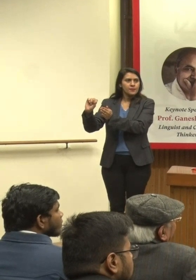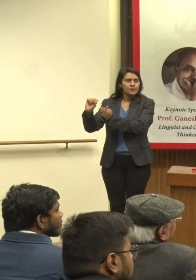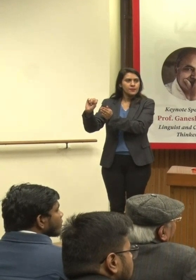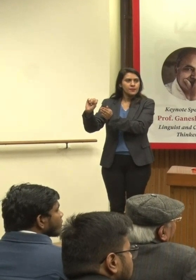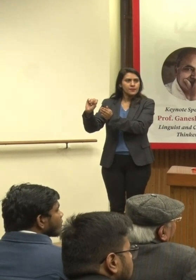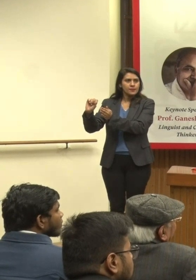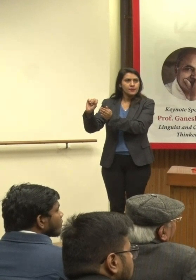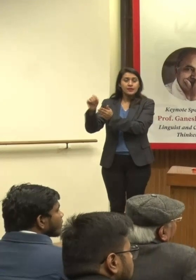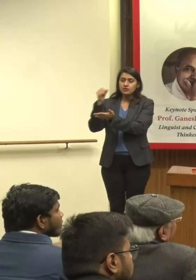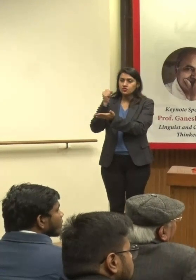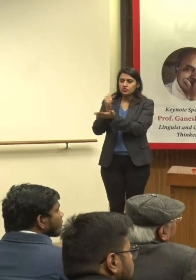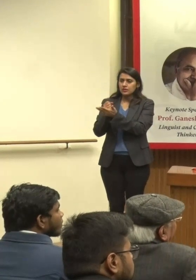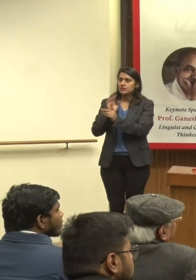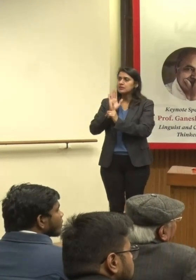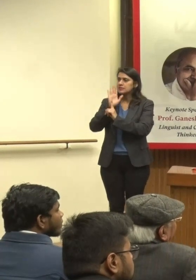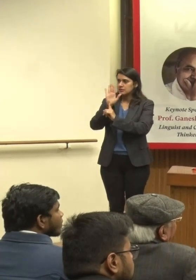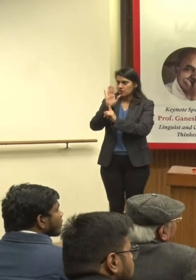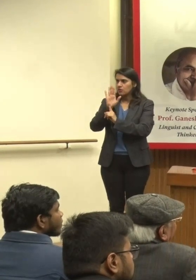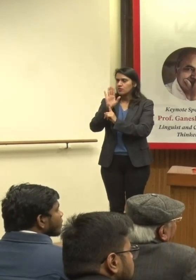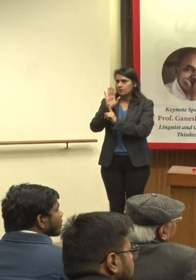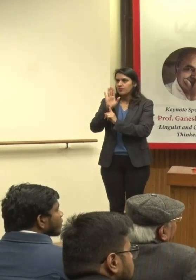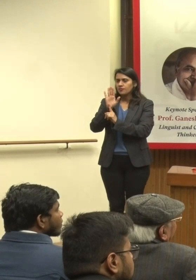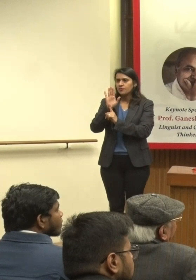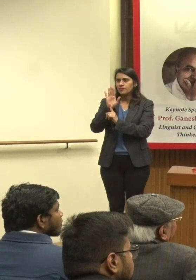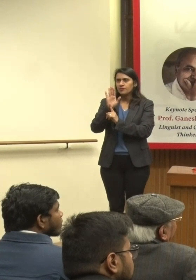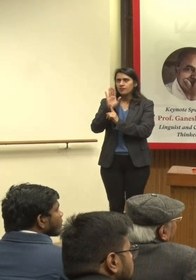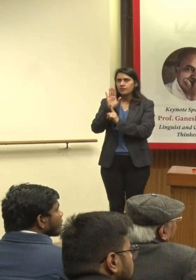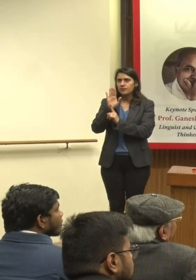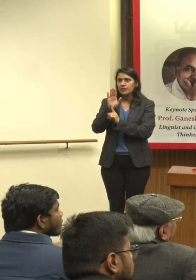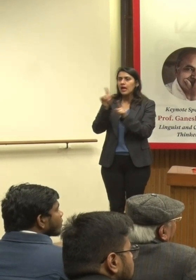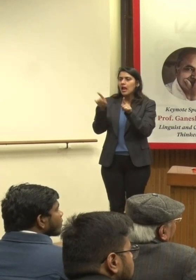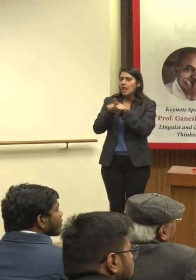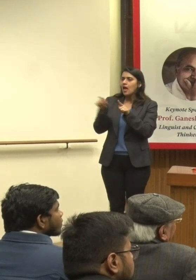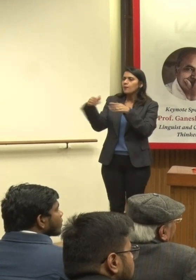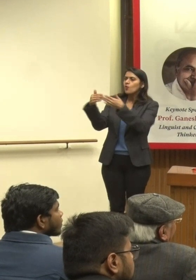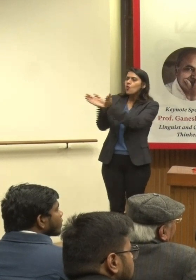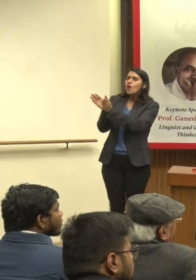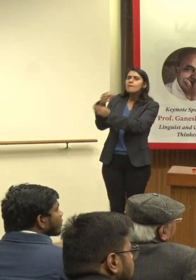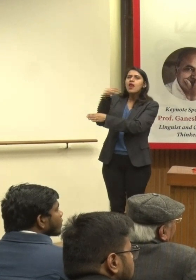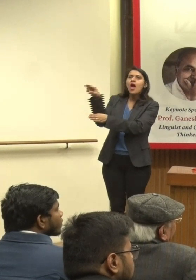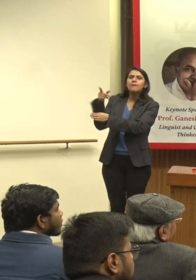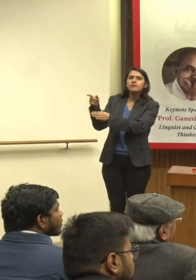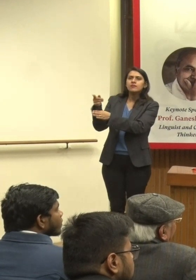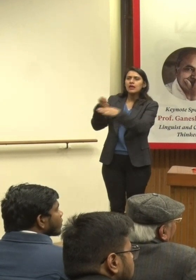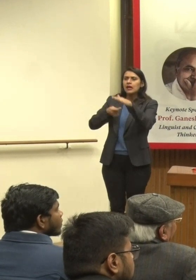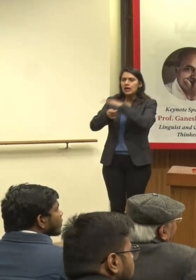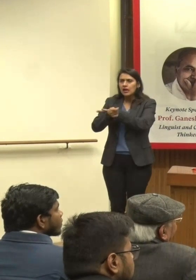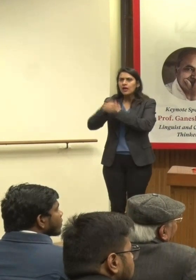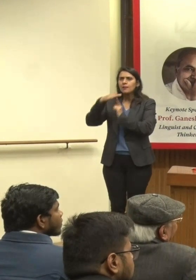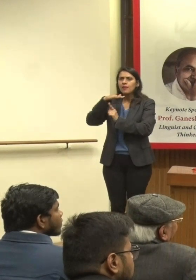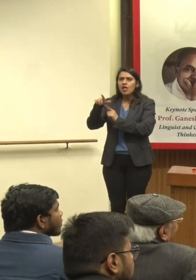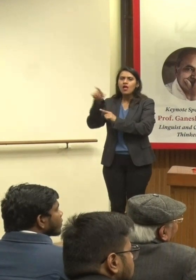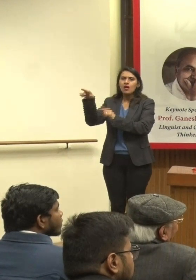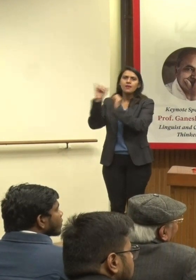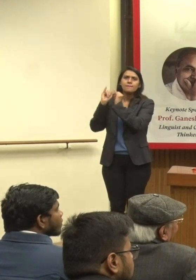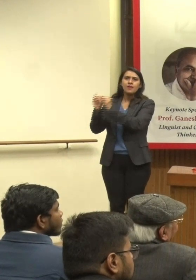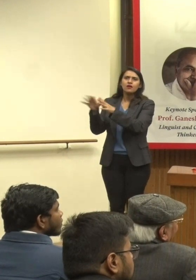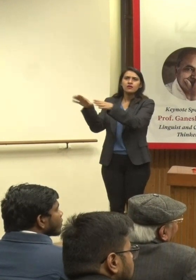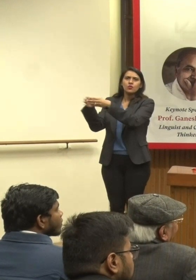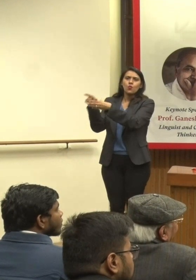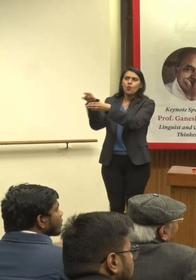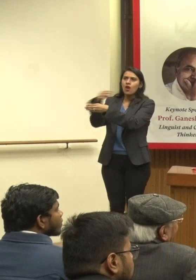shall be seen now on as criminal communities, which means anybody born,